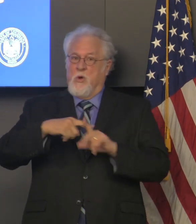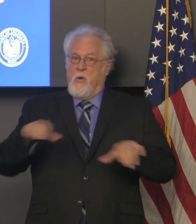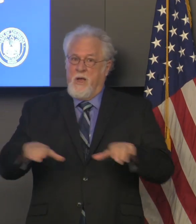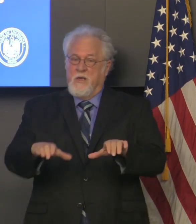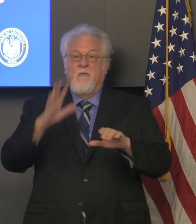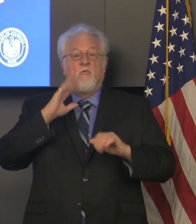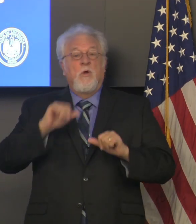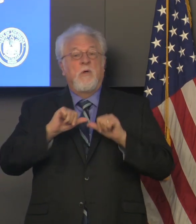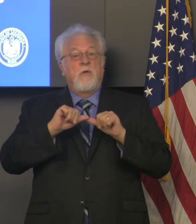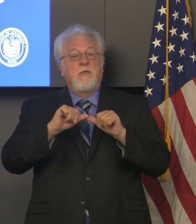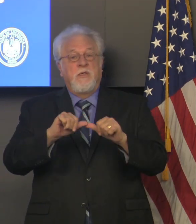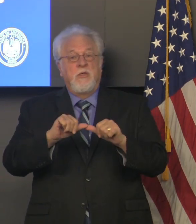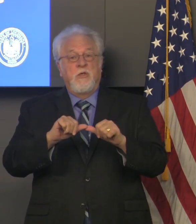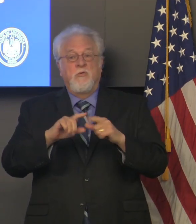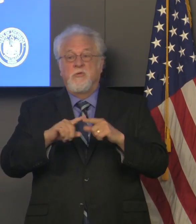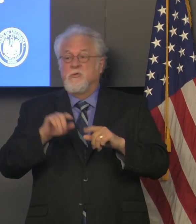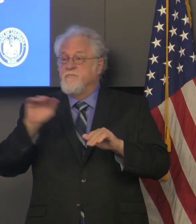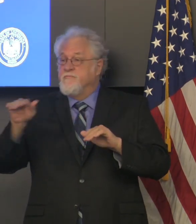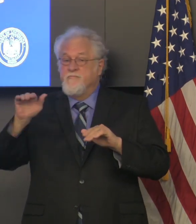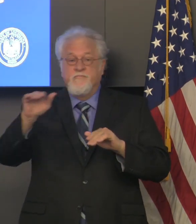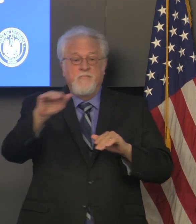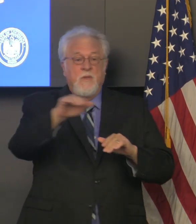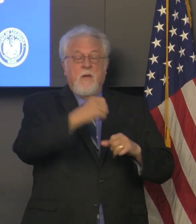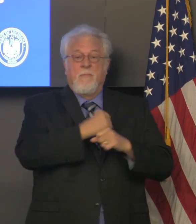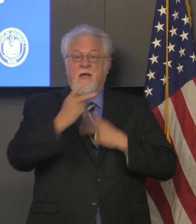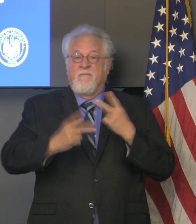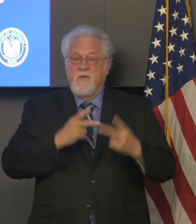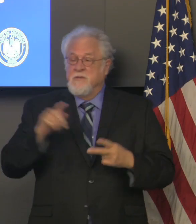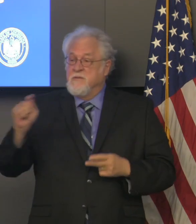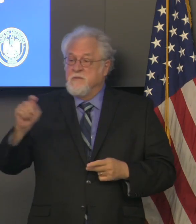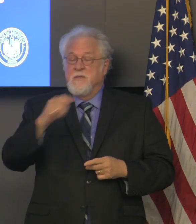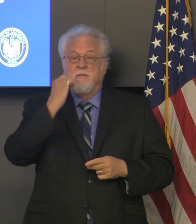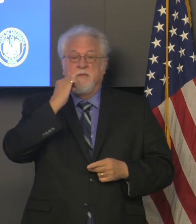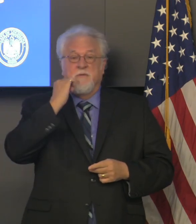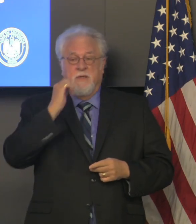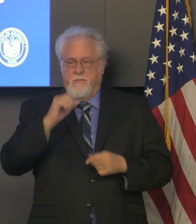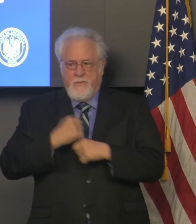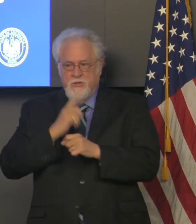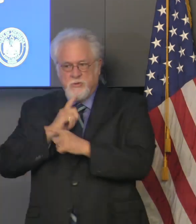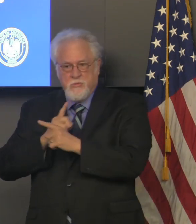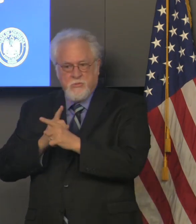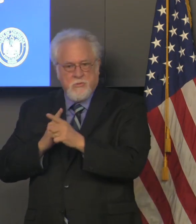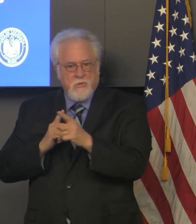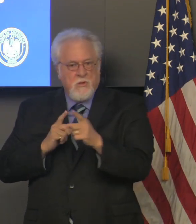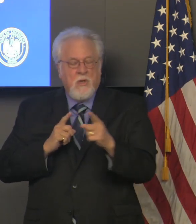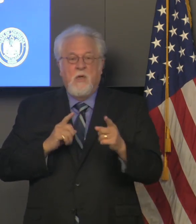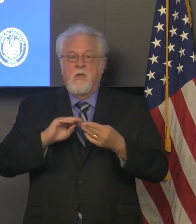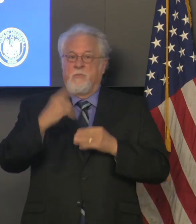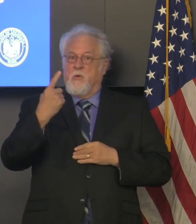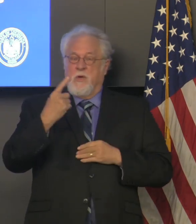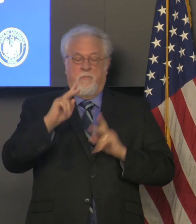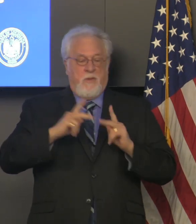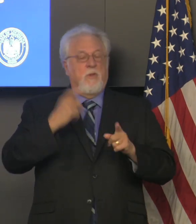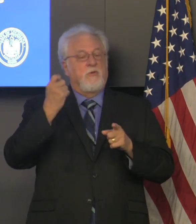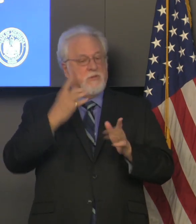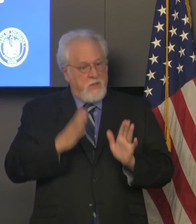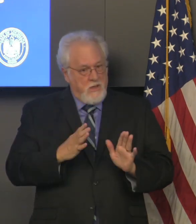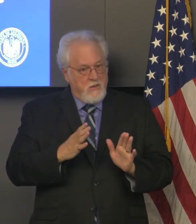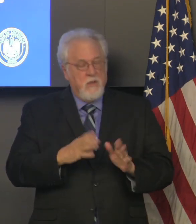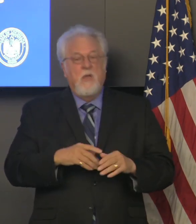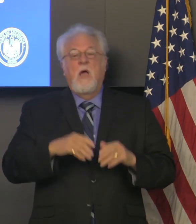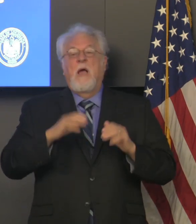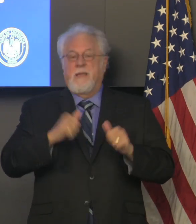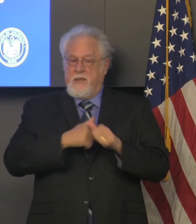will continue to go out and make these visits on a daily basis to make sure that, number one, people understand and people